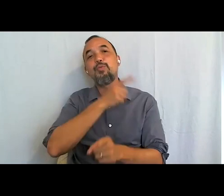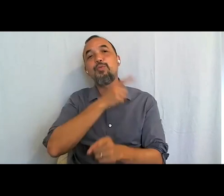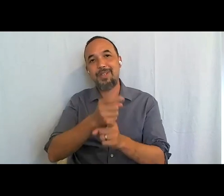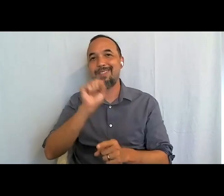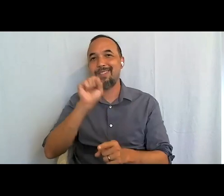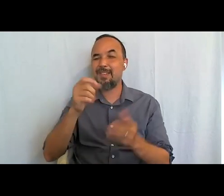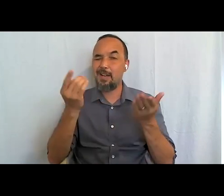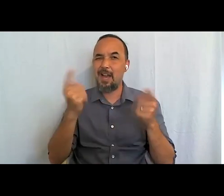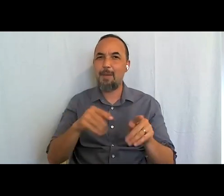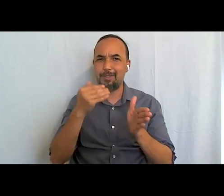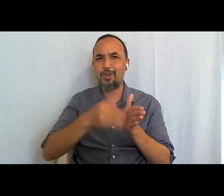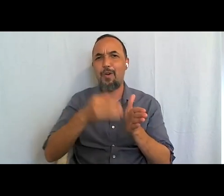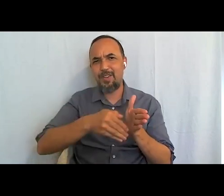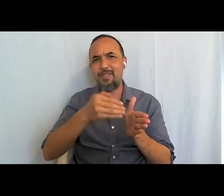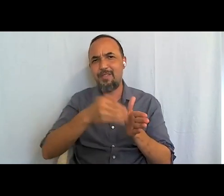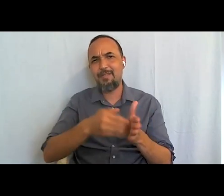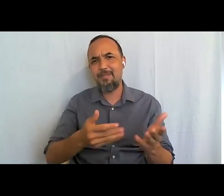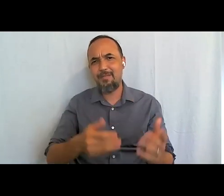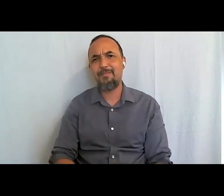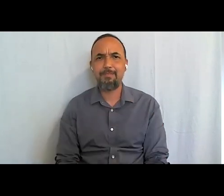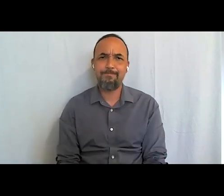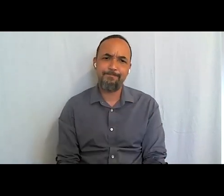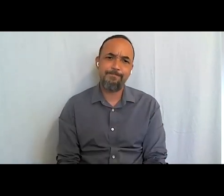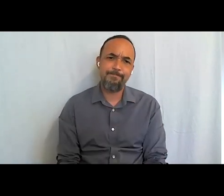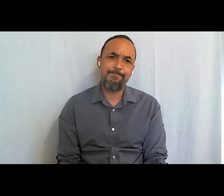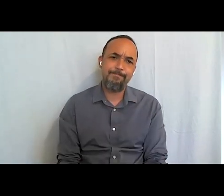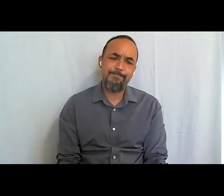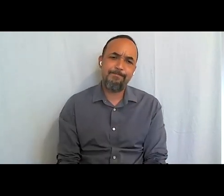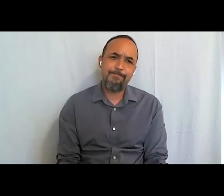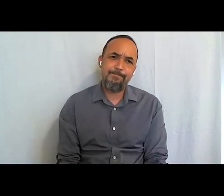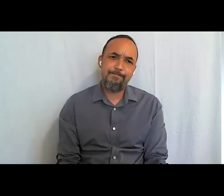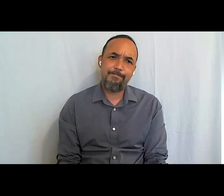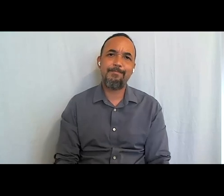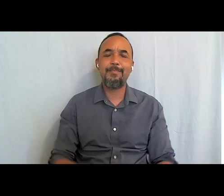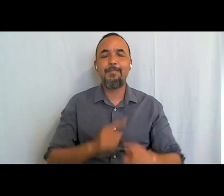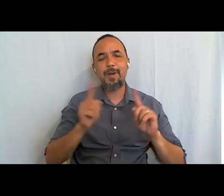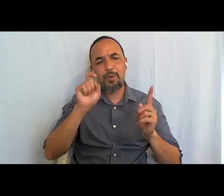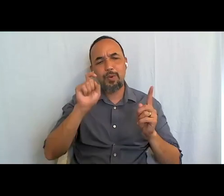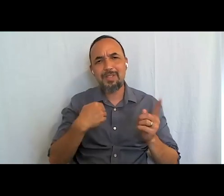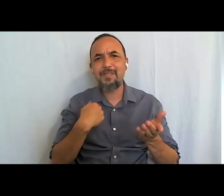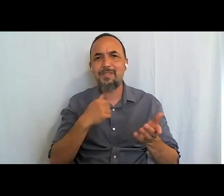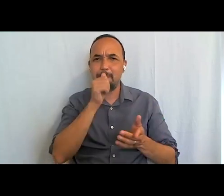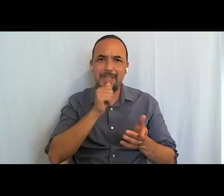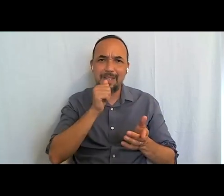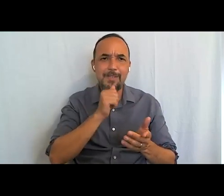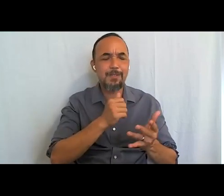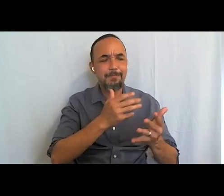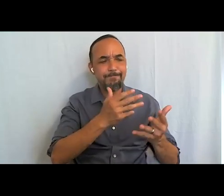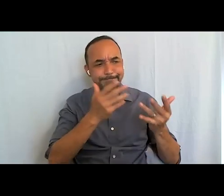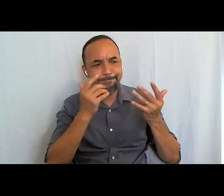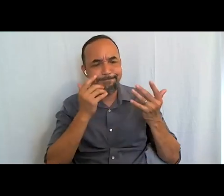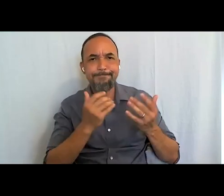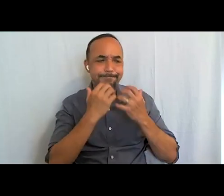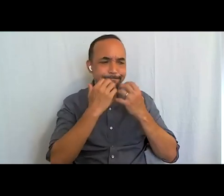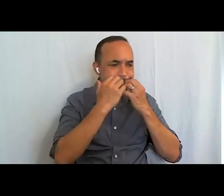GISHers, I think. But we have to have patience and a little kindness and compassion. It's unfortunate. And we do